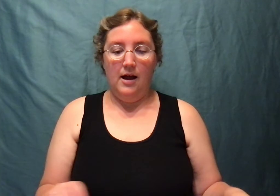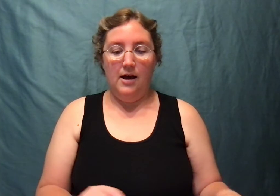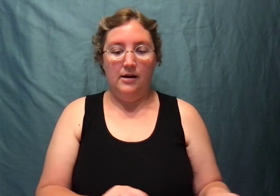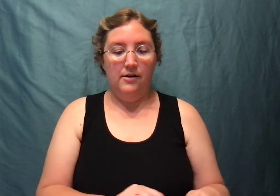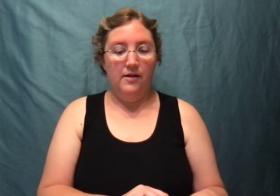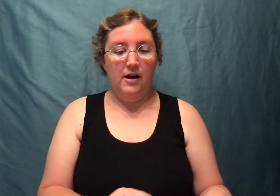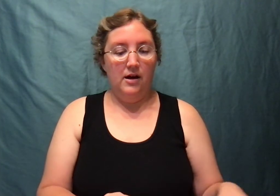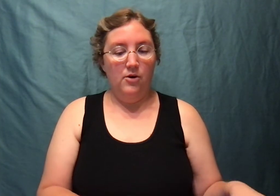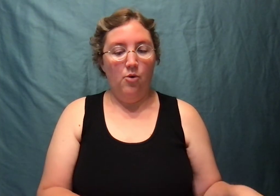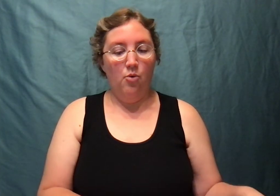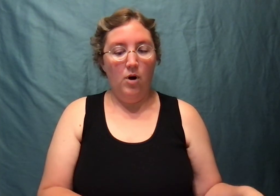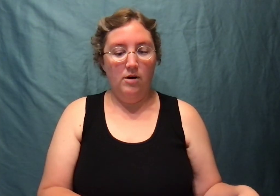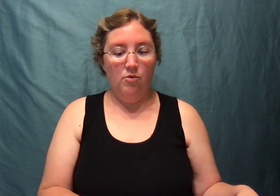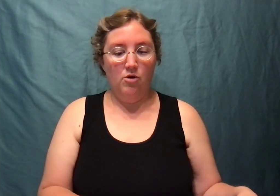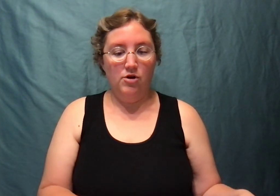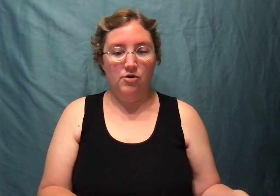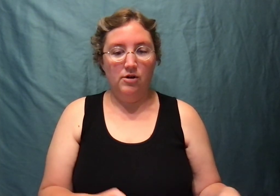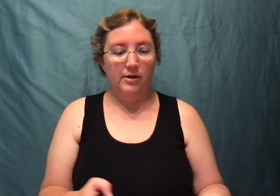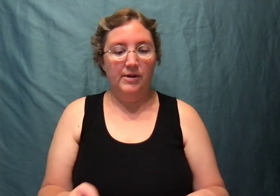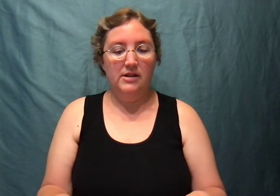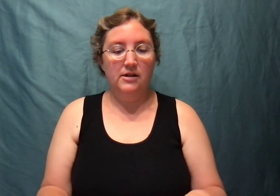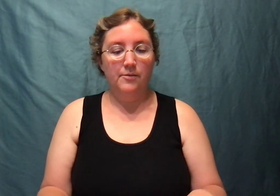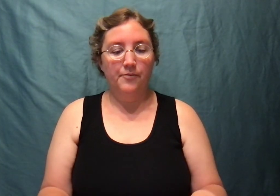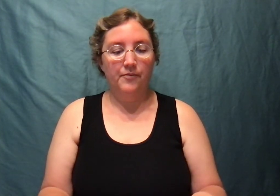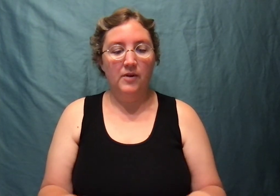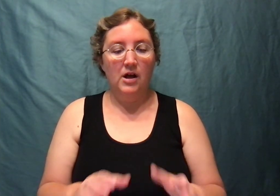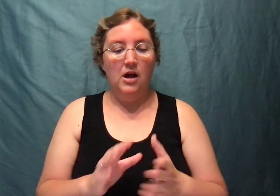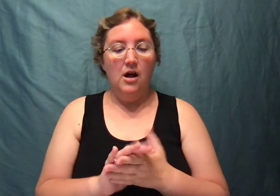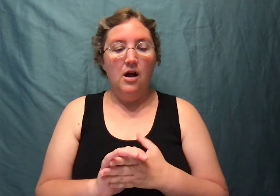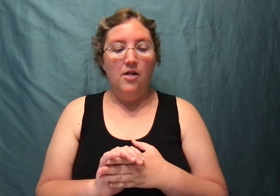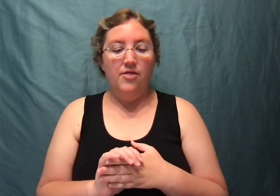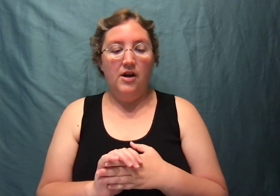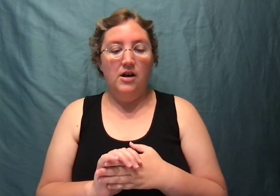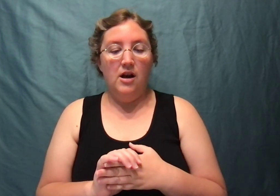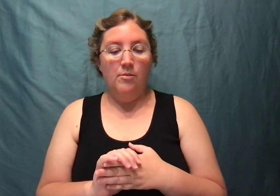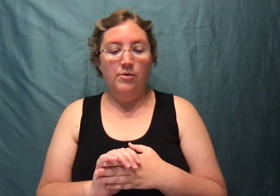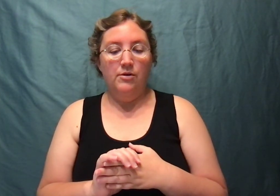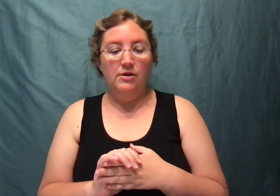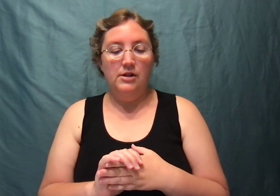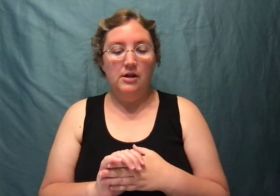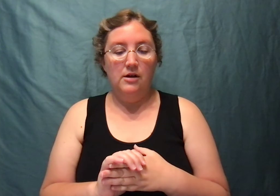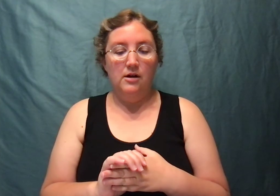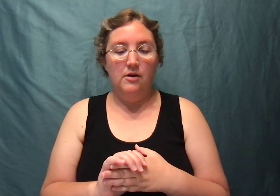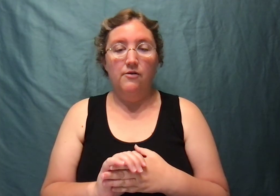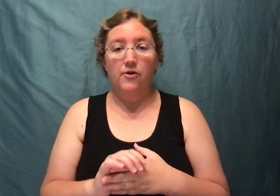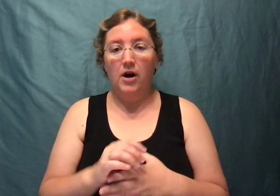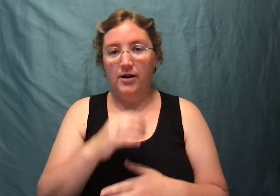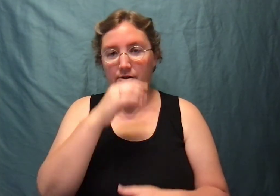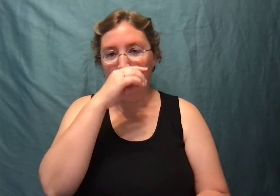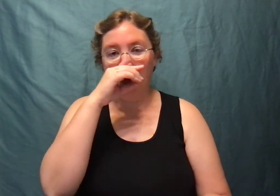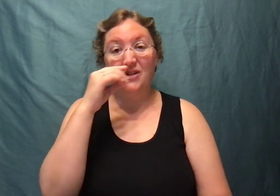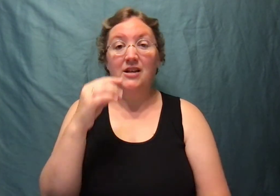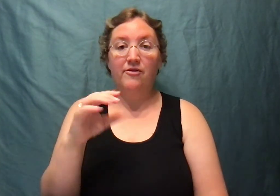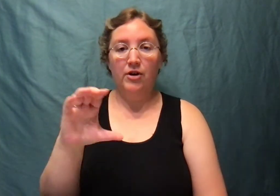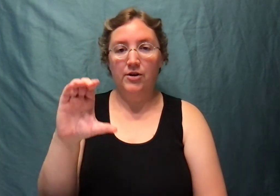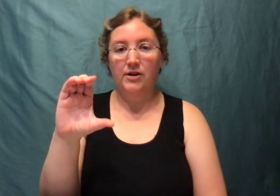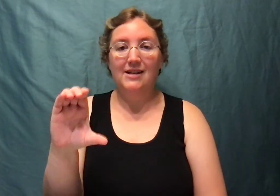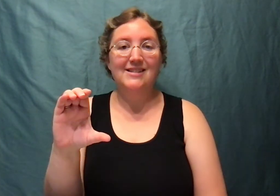And then one more short little piece here. The numbers for 100, or the sign for 100, is a